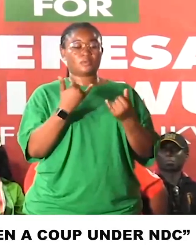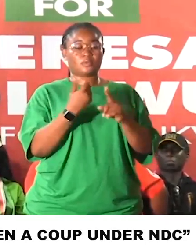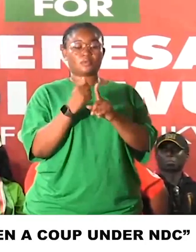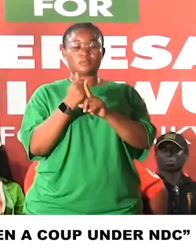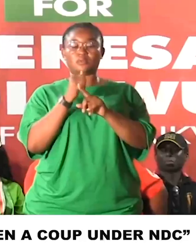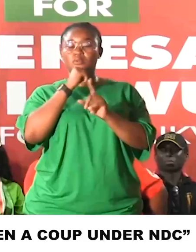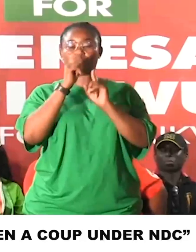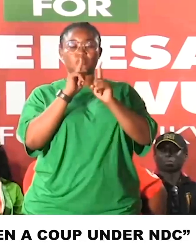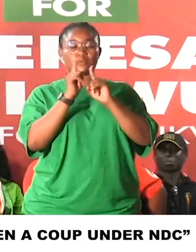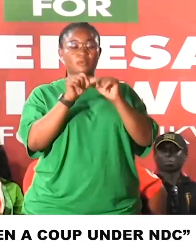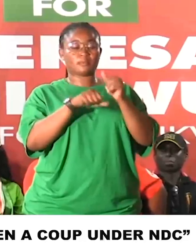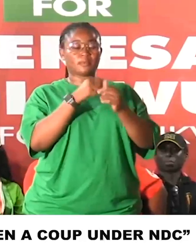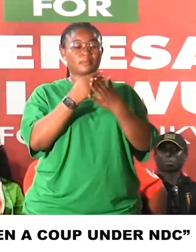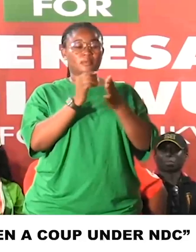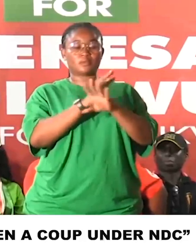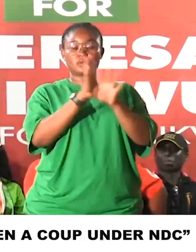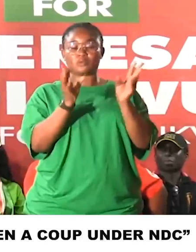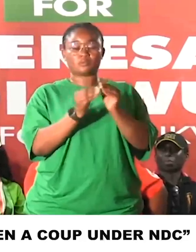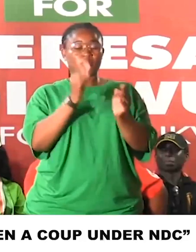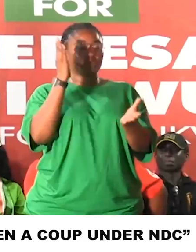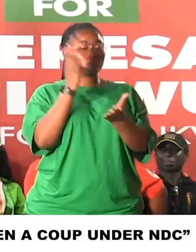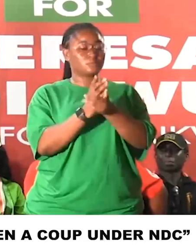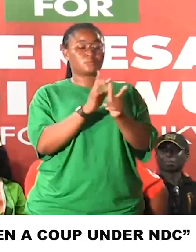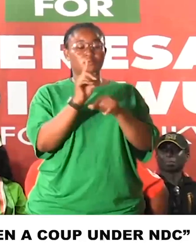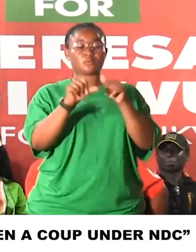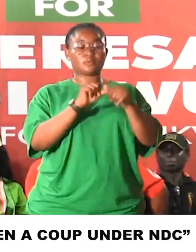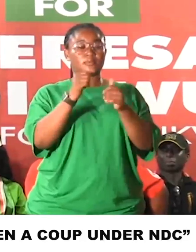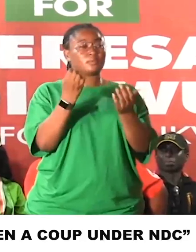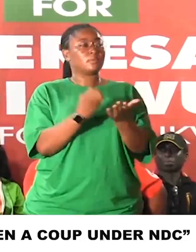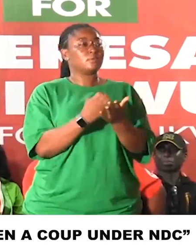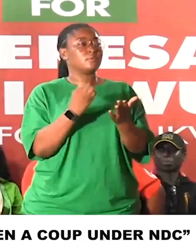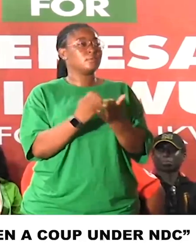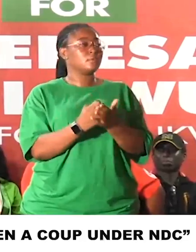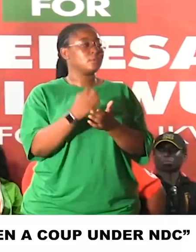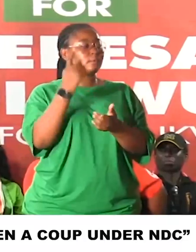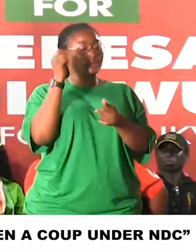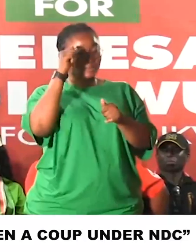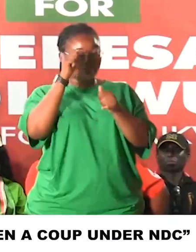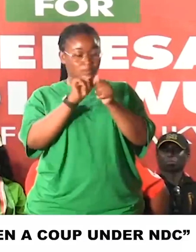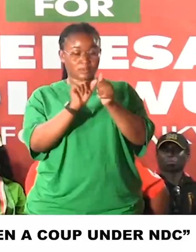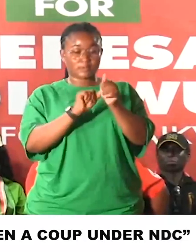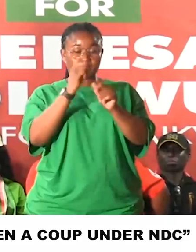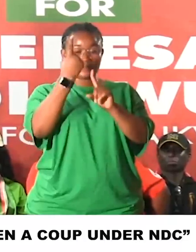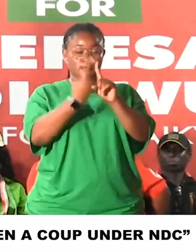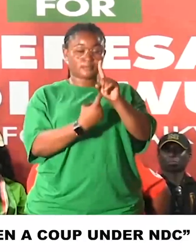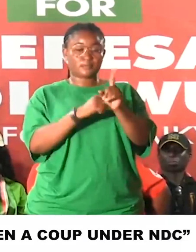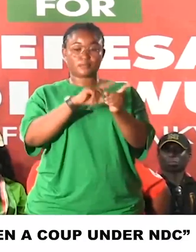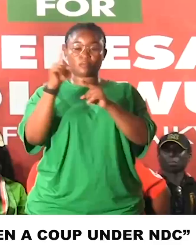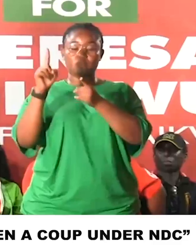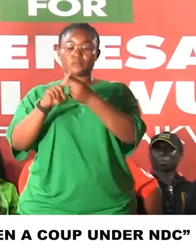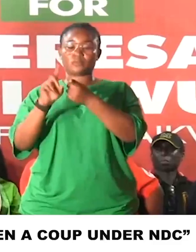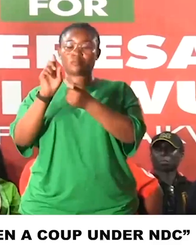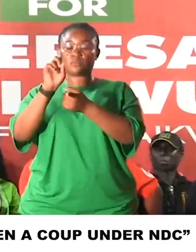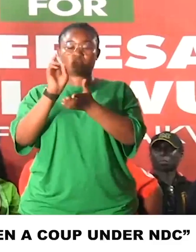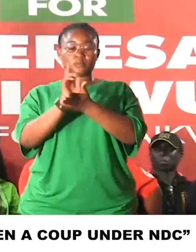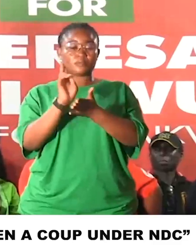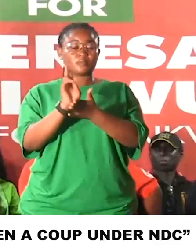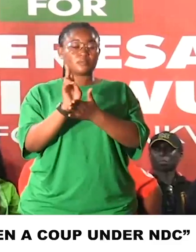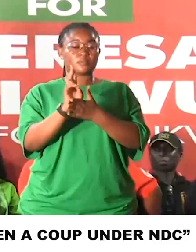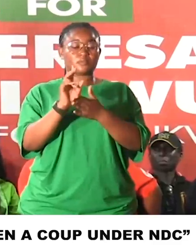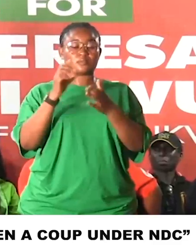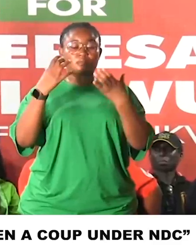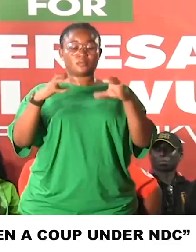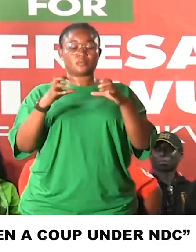sika sem biom we jai economy asem me ka se busum bia oko Central University